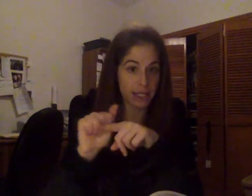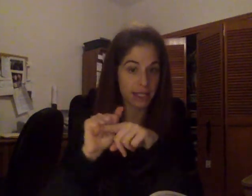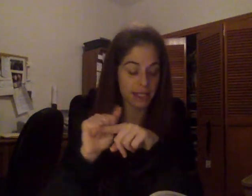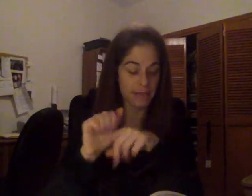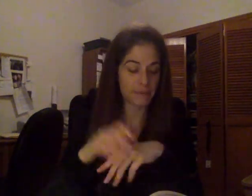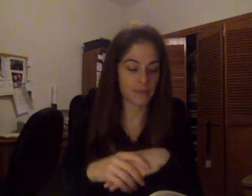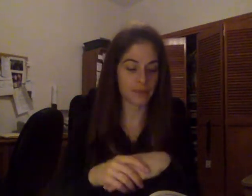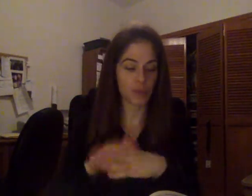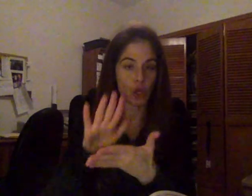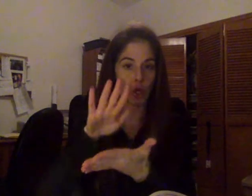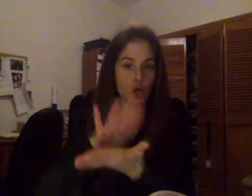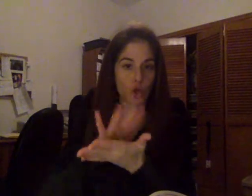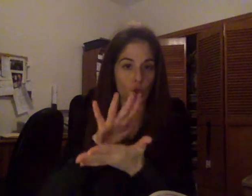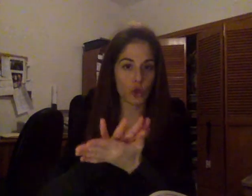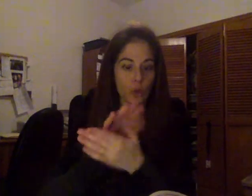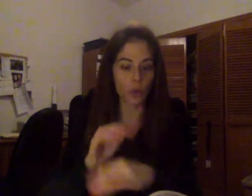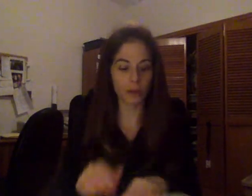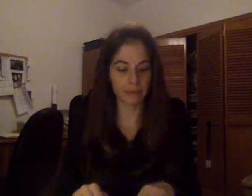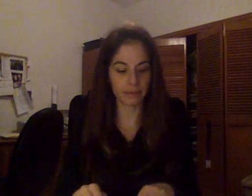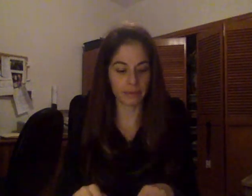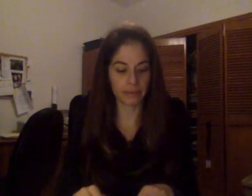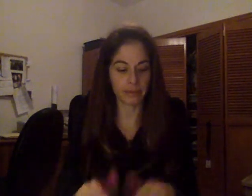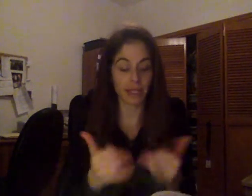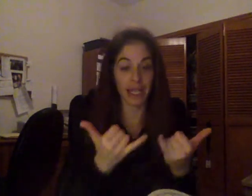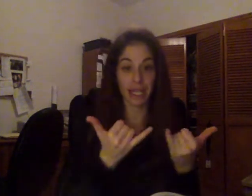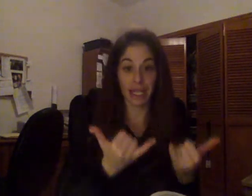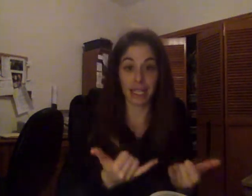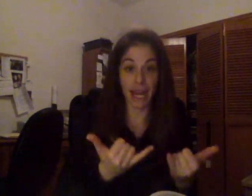practice, school,